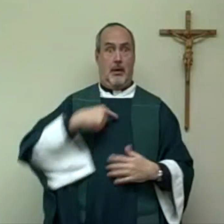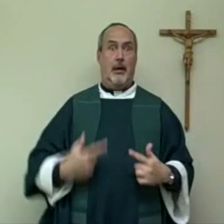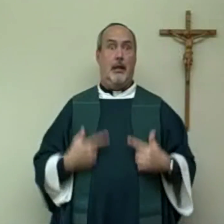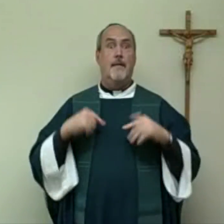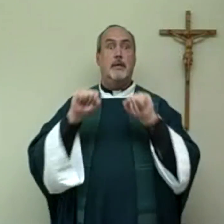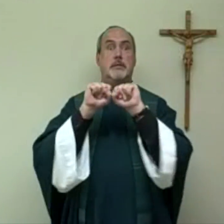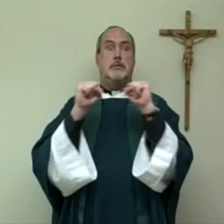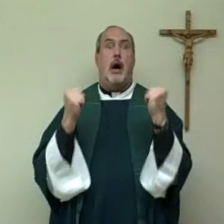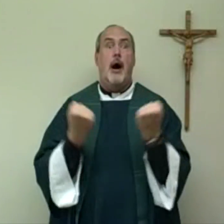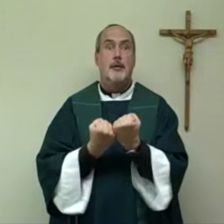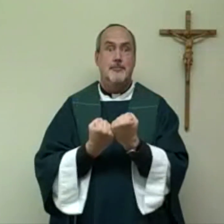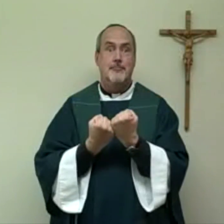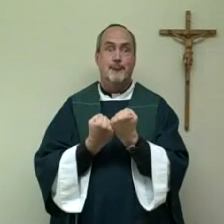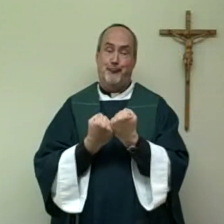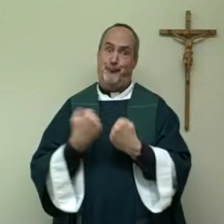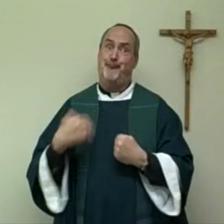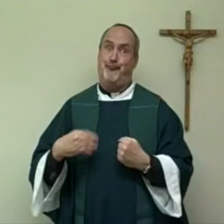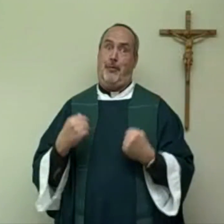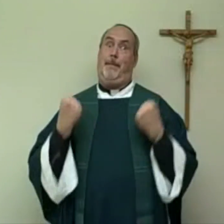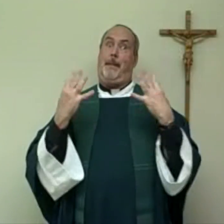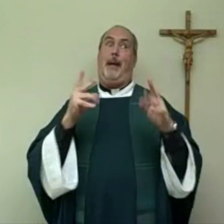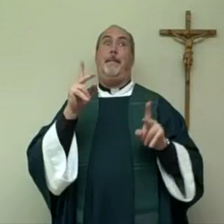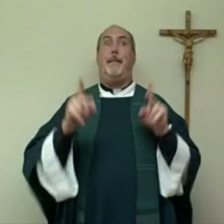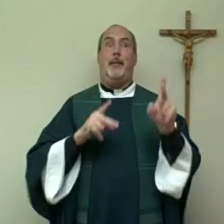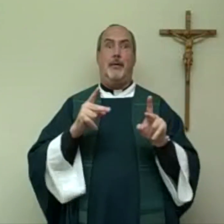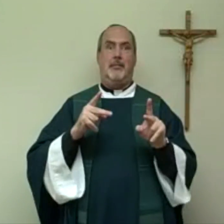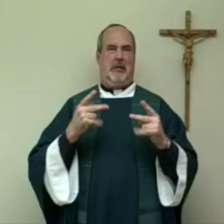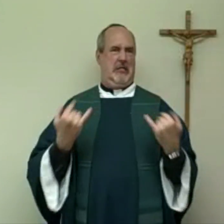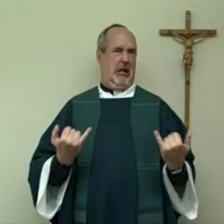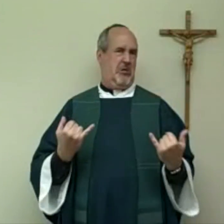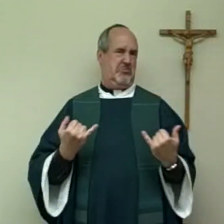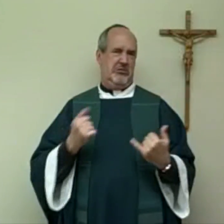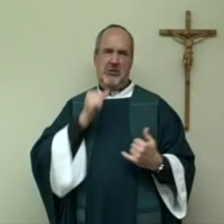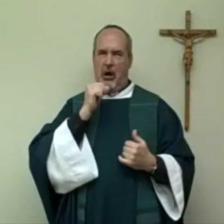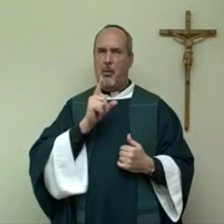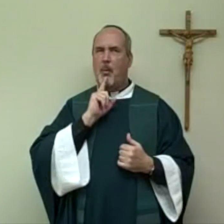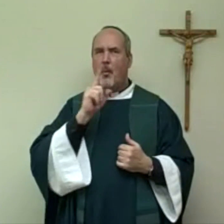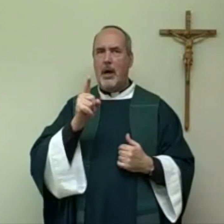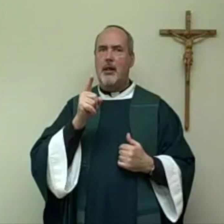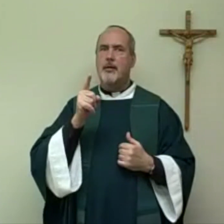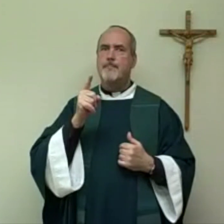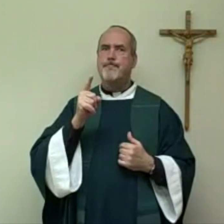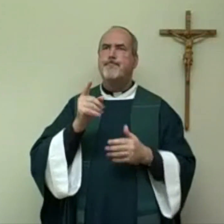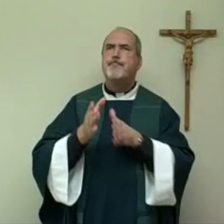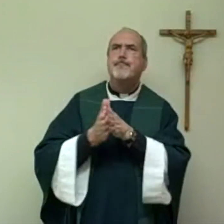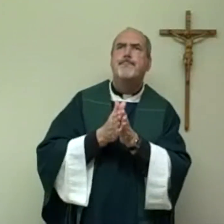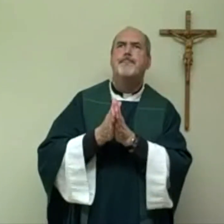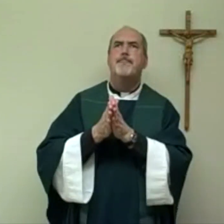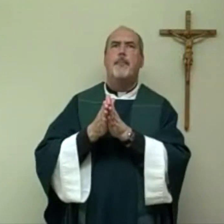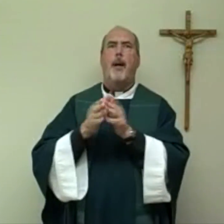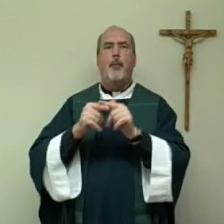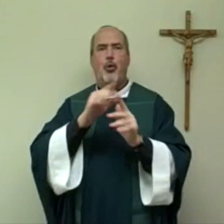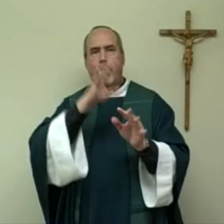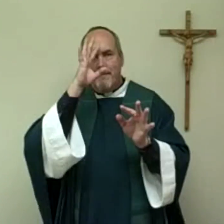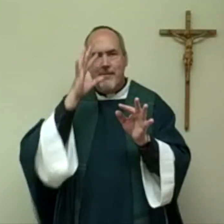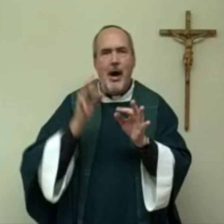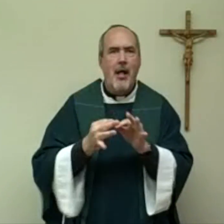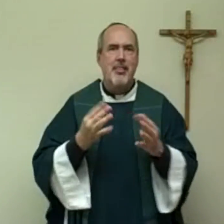before. And right now we live in a society where there are many people who really